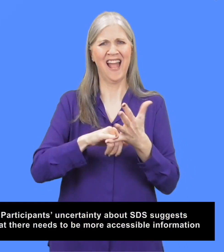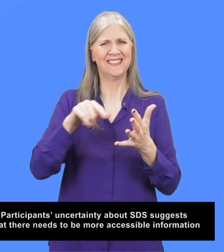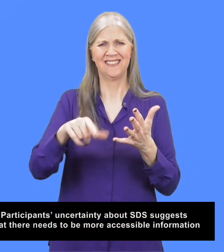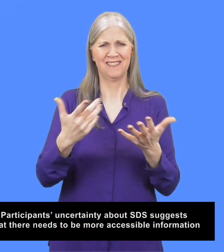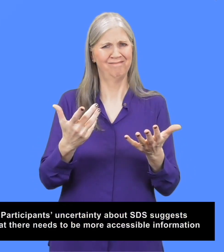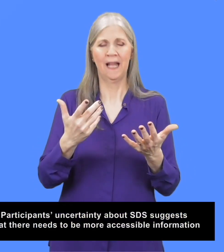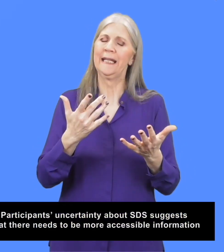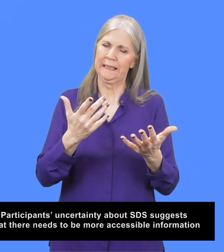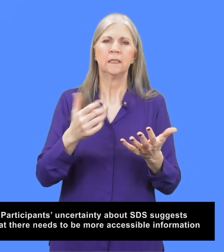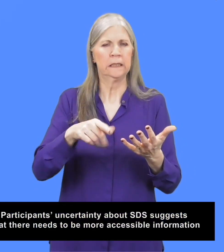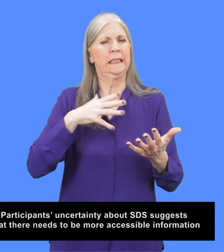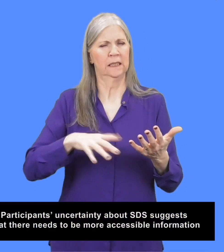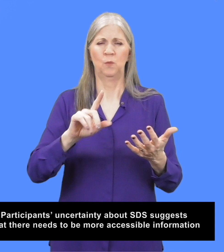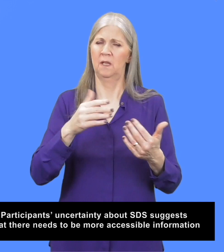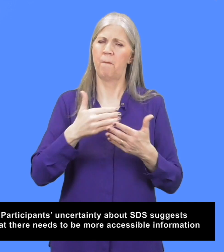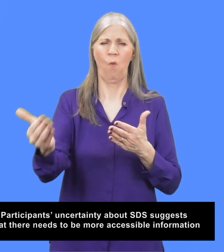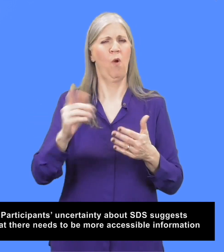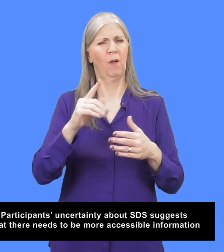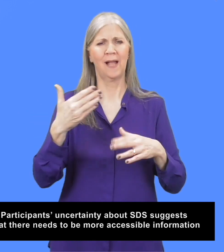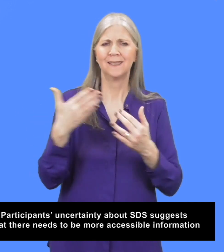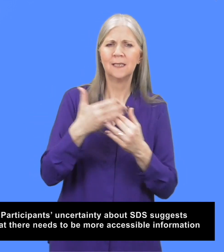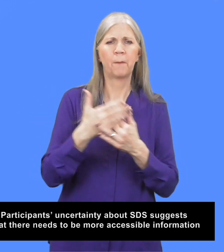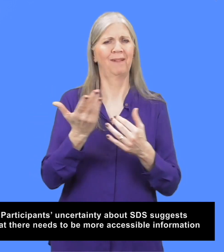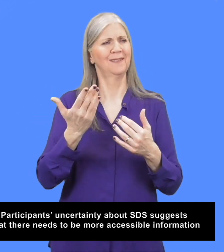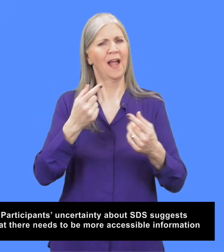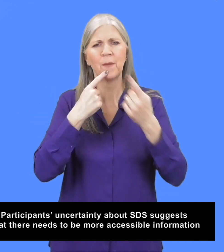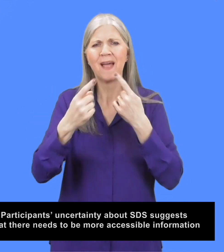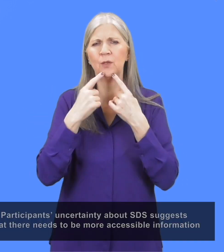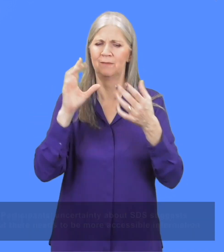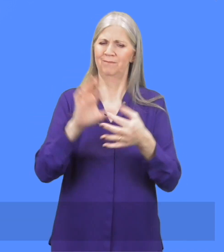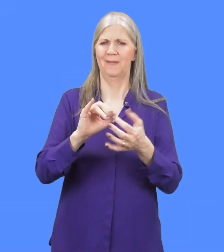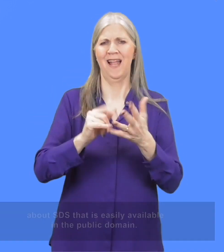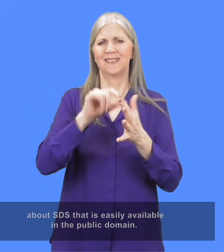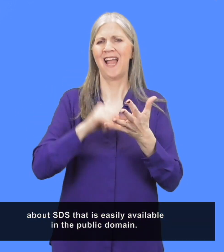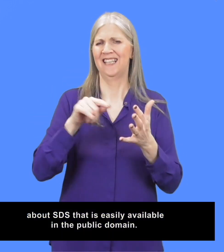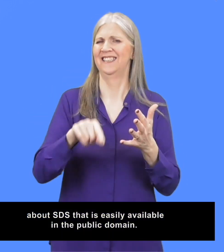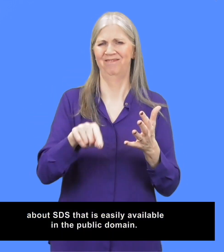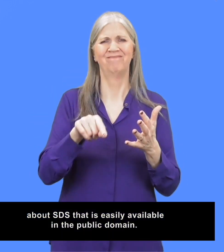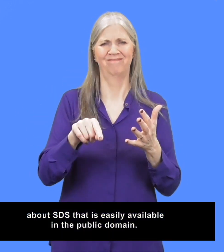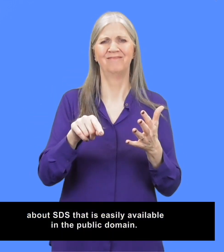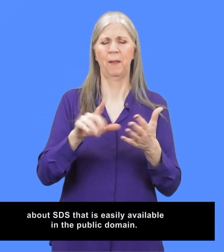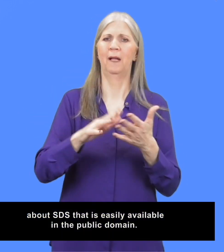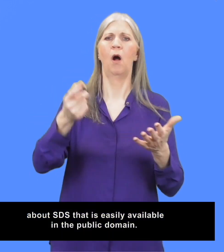suggests that there needs to be more accessible information about SDS that is easily available in the public